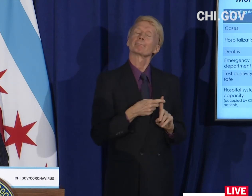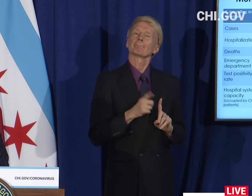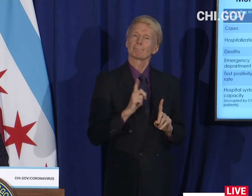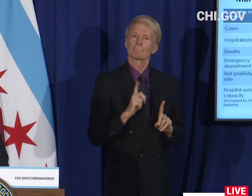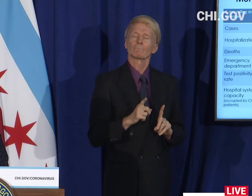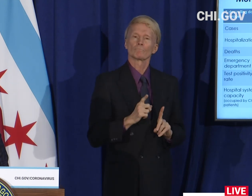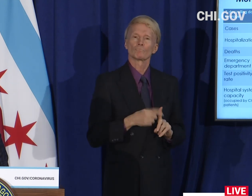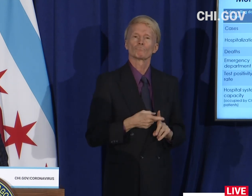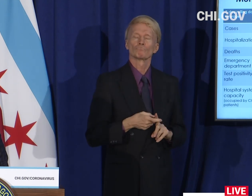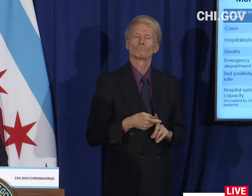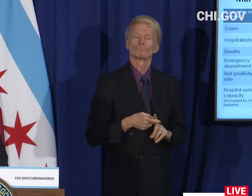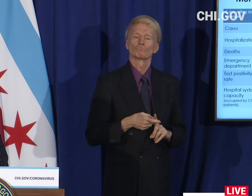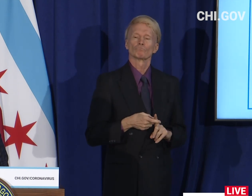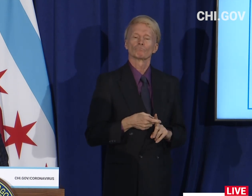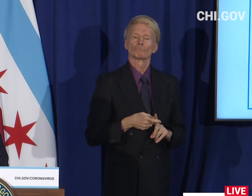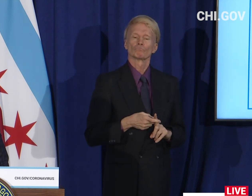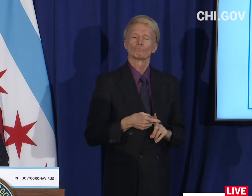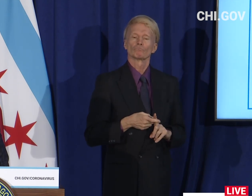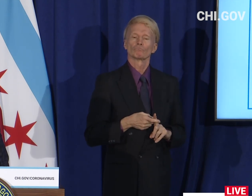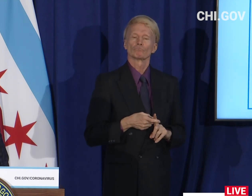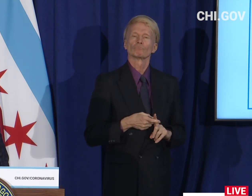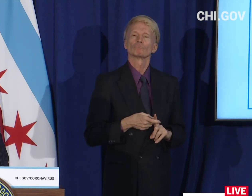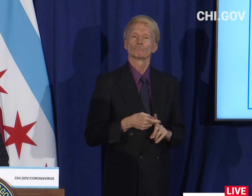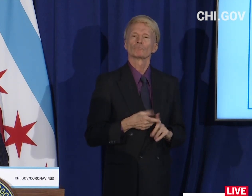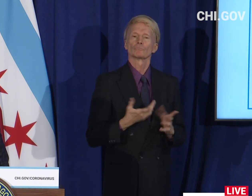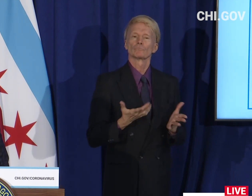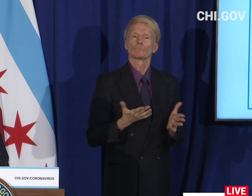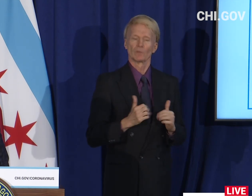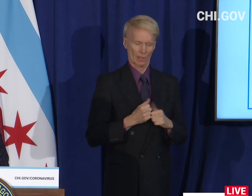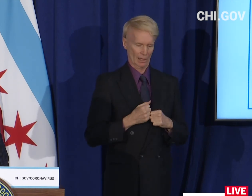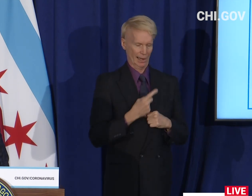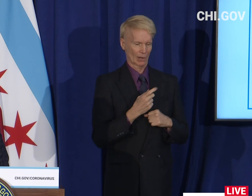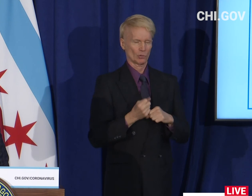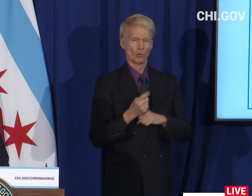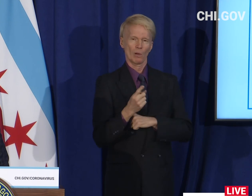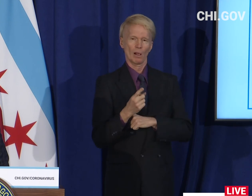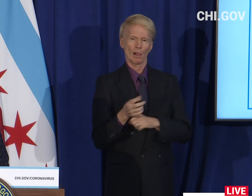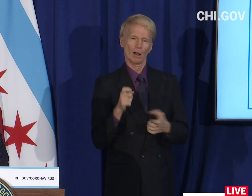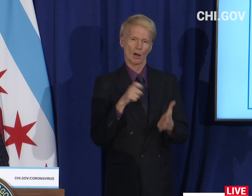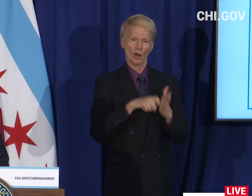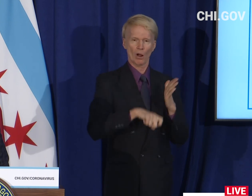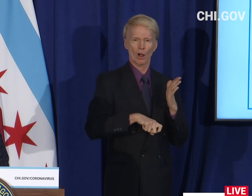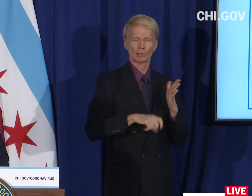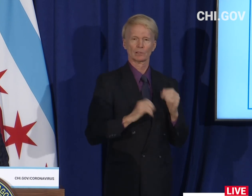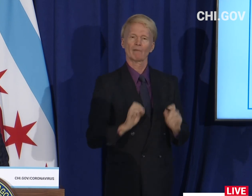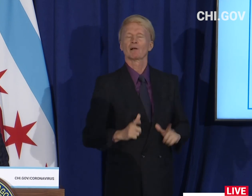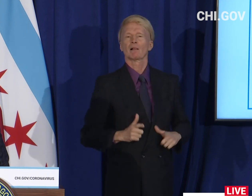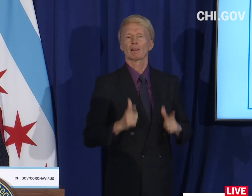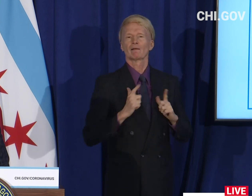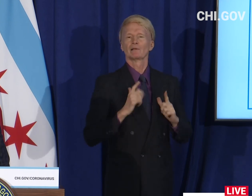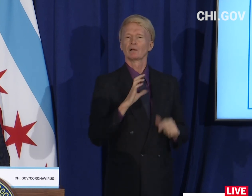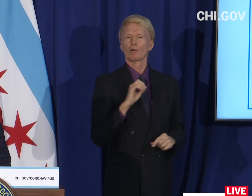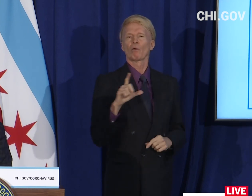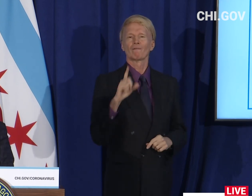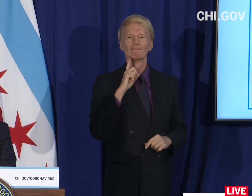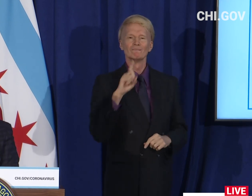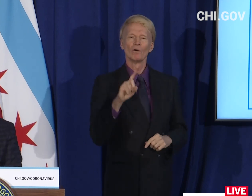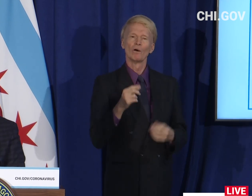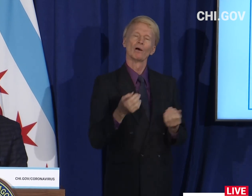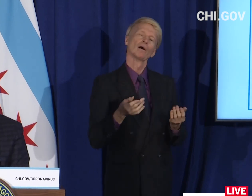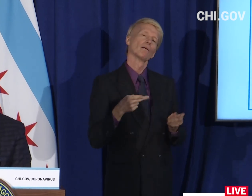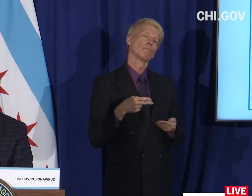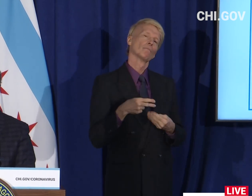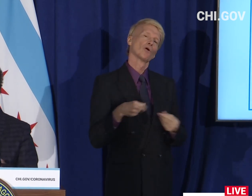Cameron from WLS Radio. What's the rationale for adding an annual cost of living escalator on the property tax levy? Well, it brings us